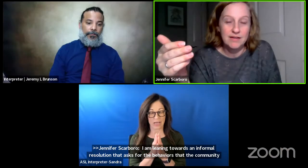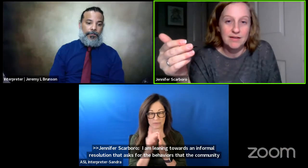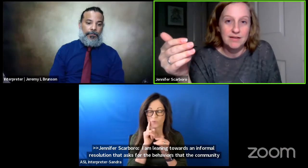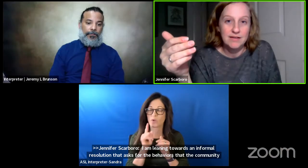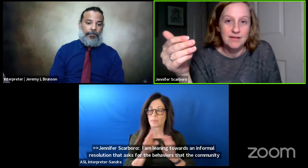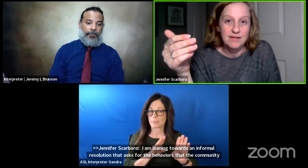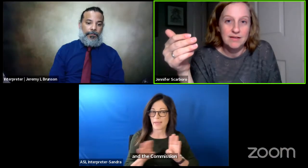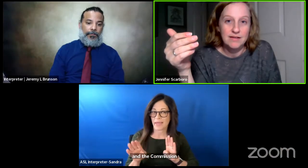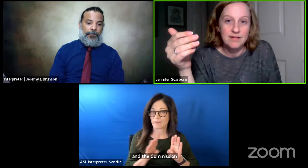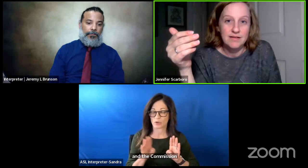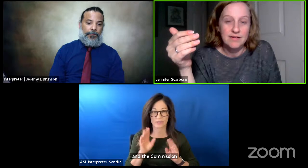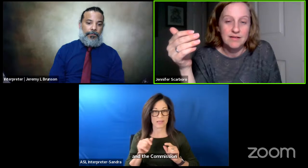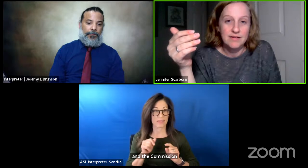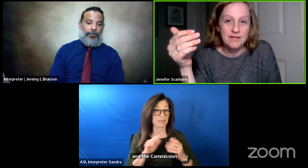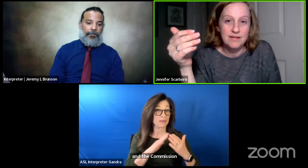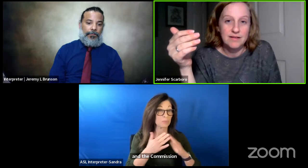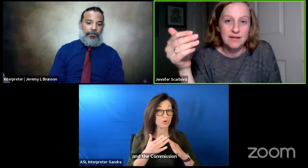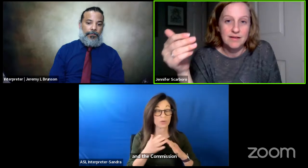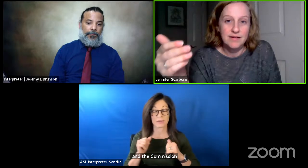than